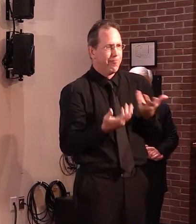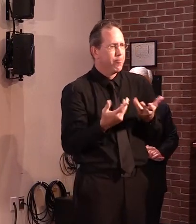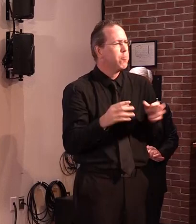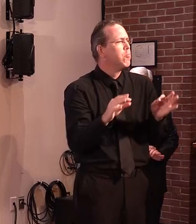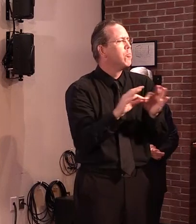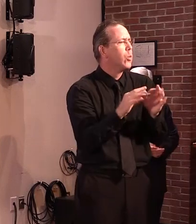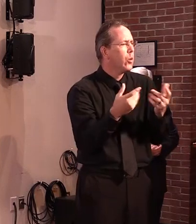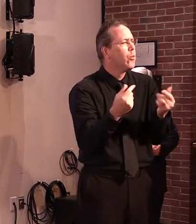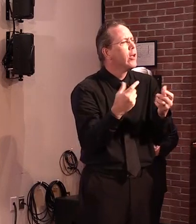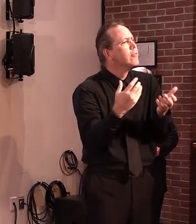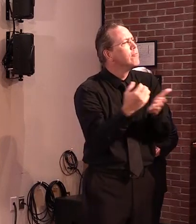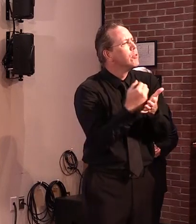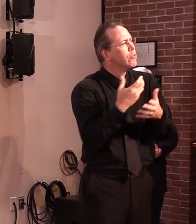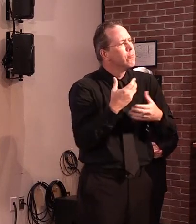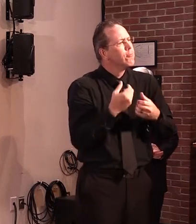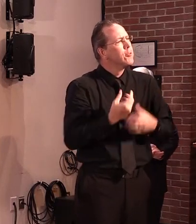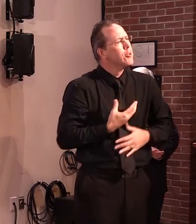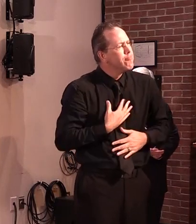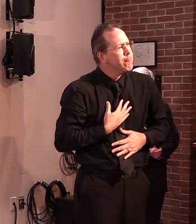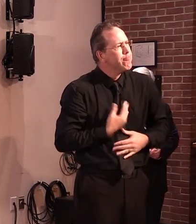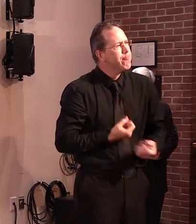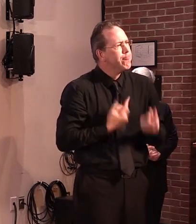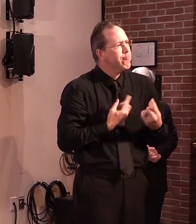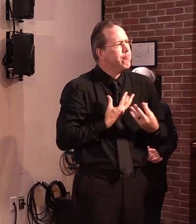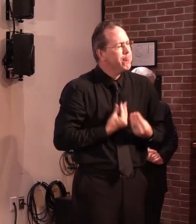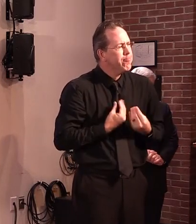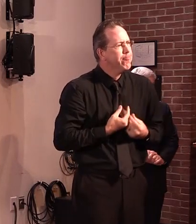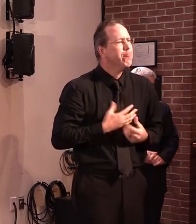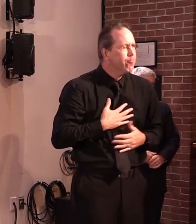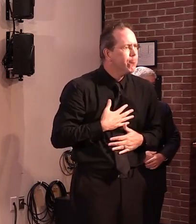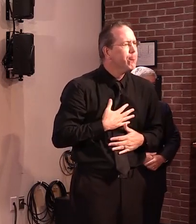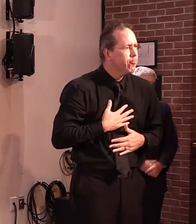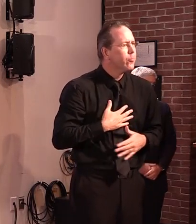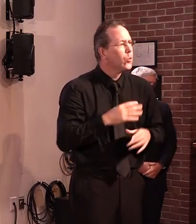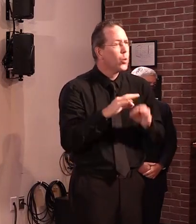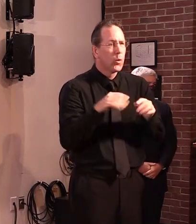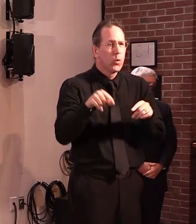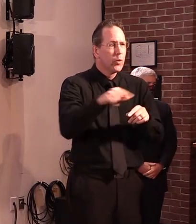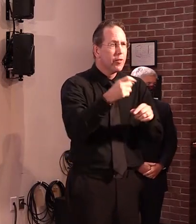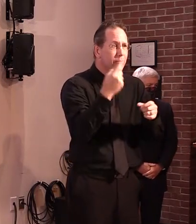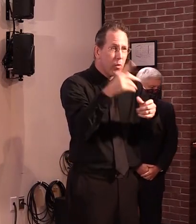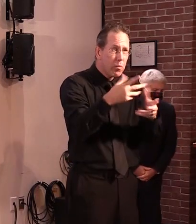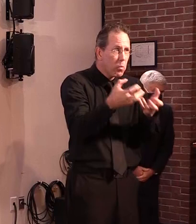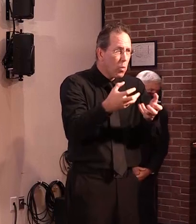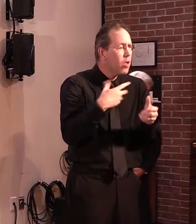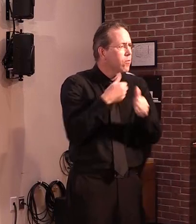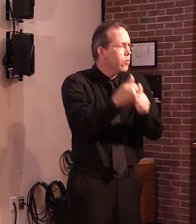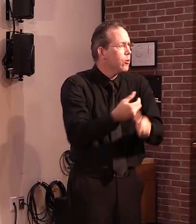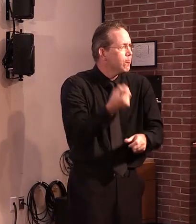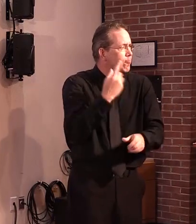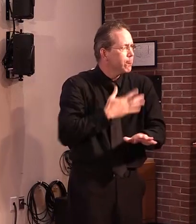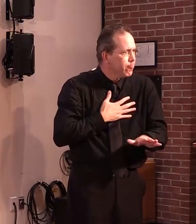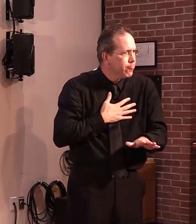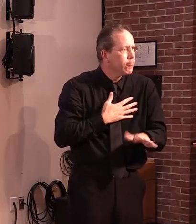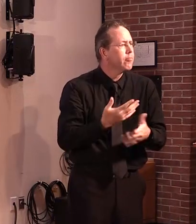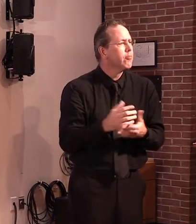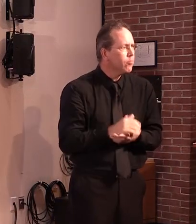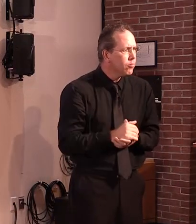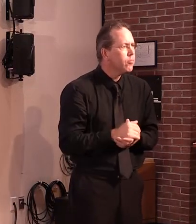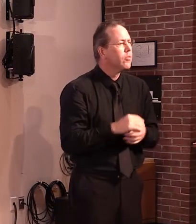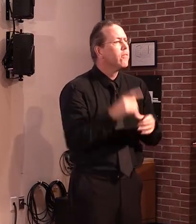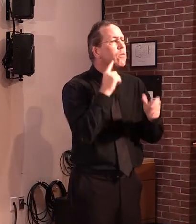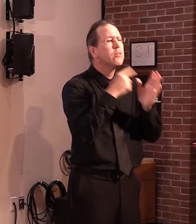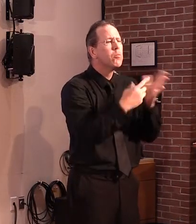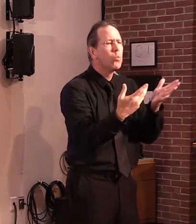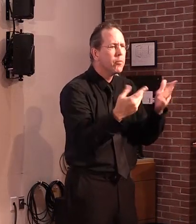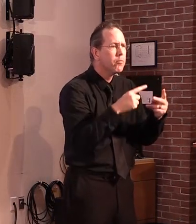of care to public health measures that you have. For example, for someone to come in from a place where there